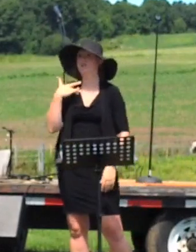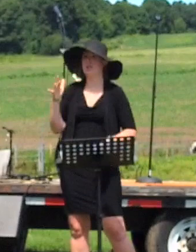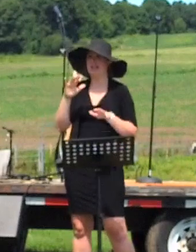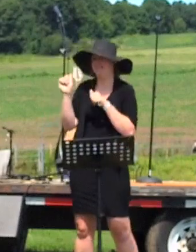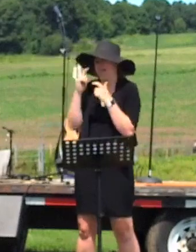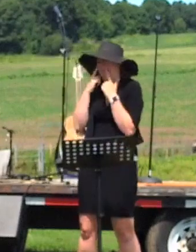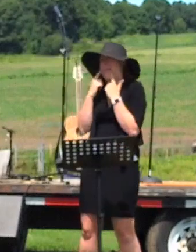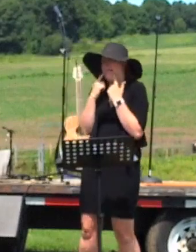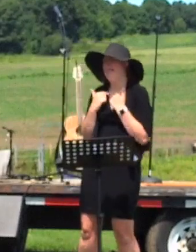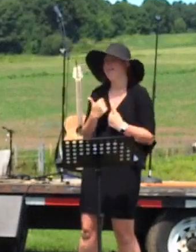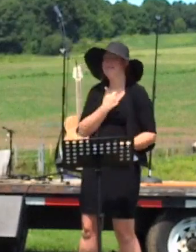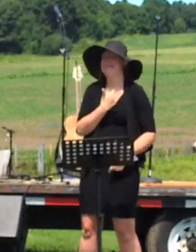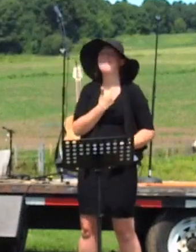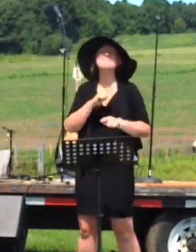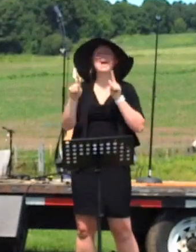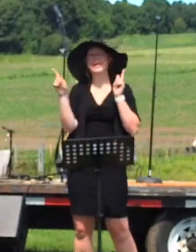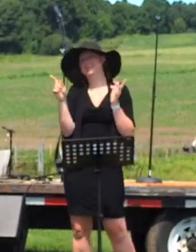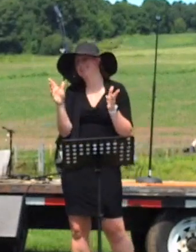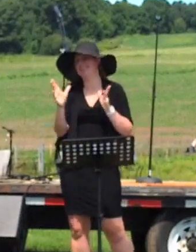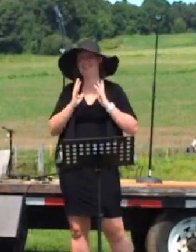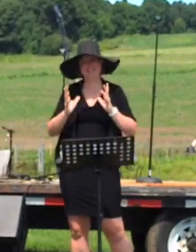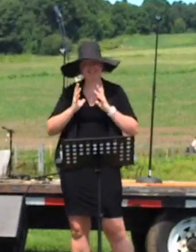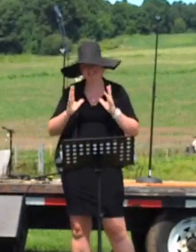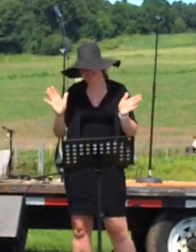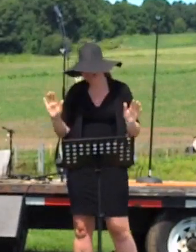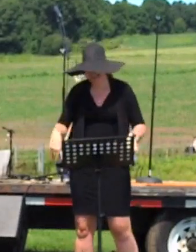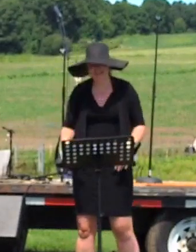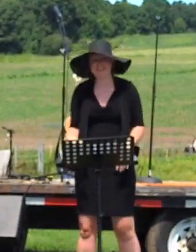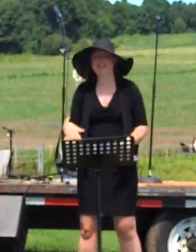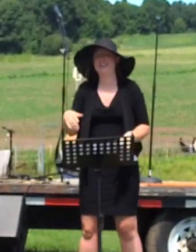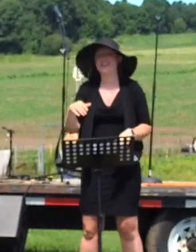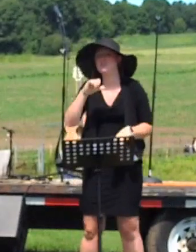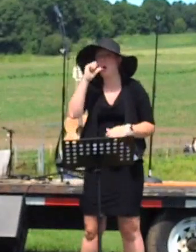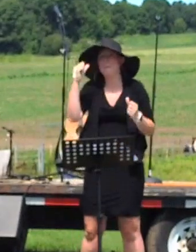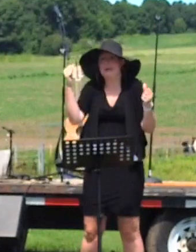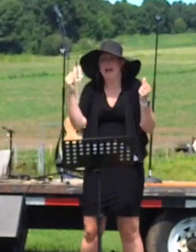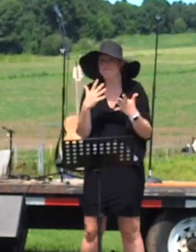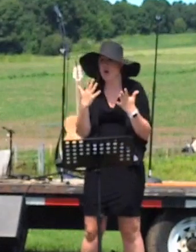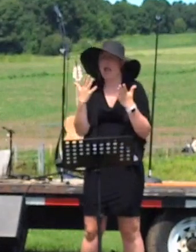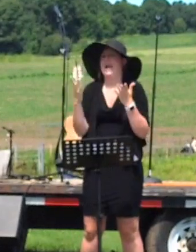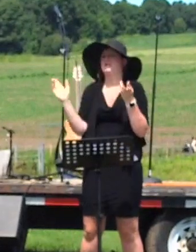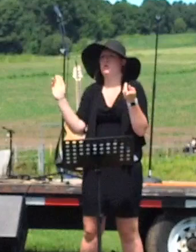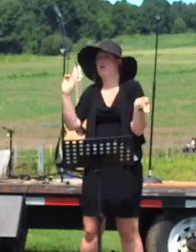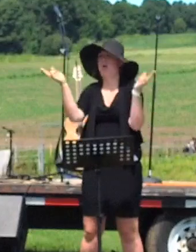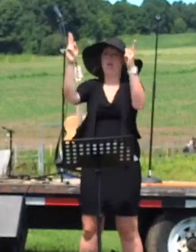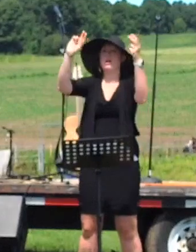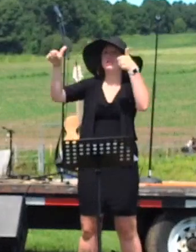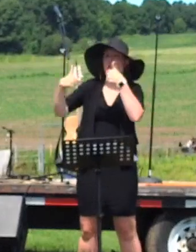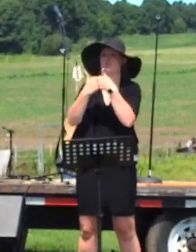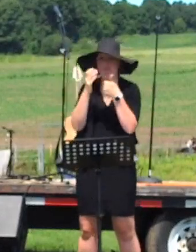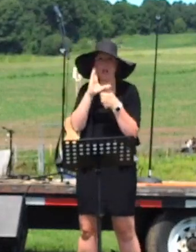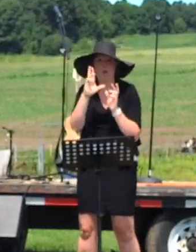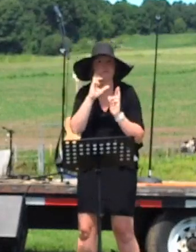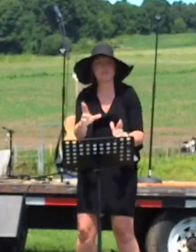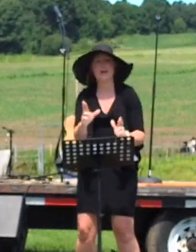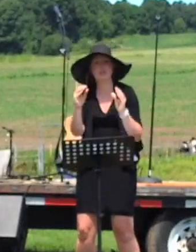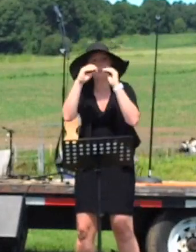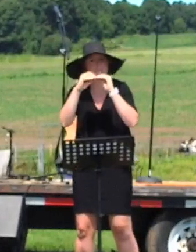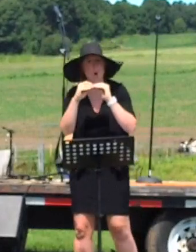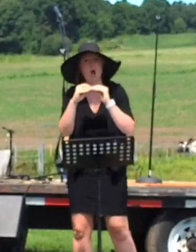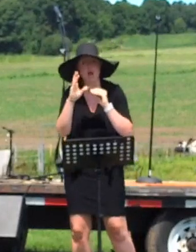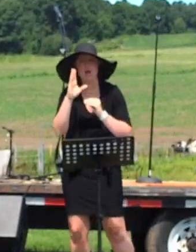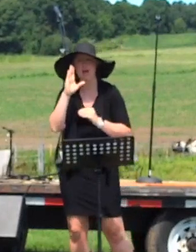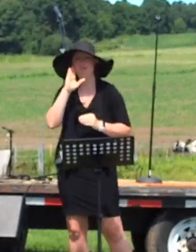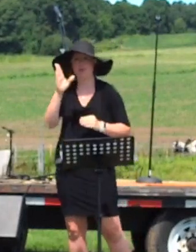like, but it's okay, it works out. So don't be afraid to challenge them. They're going to respect that. They're going to understand